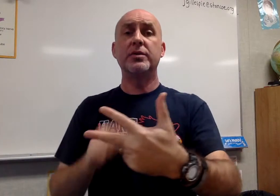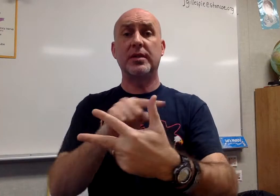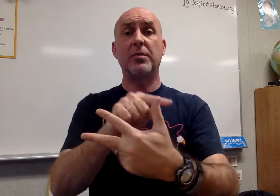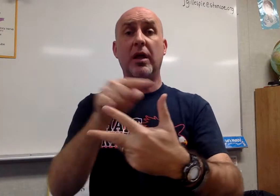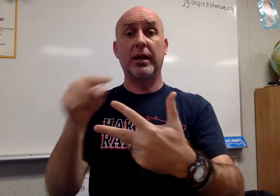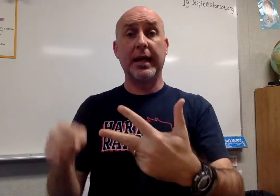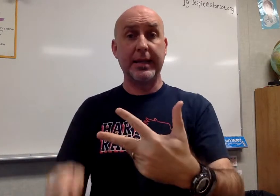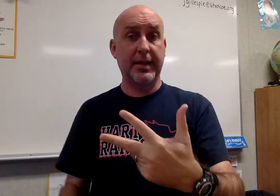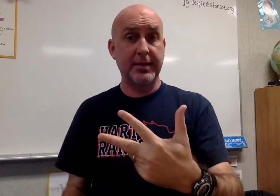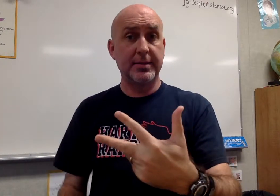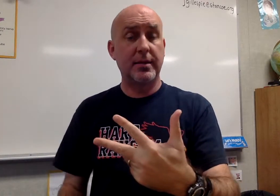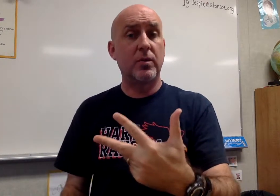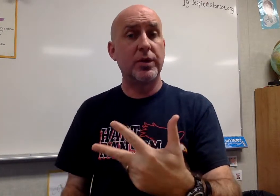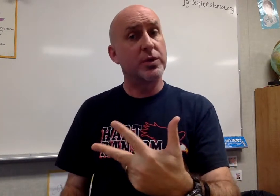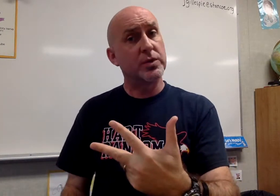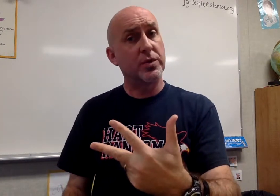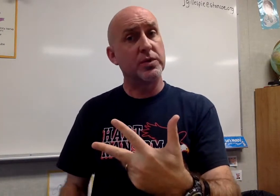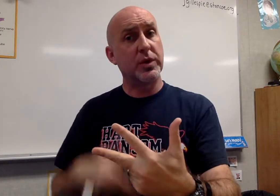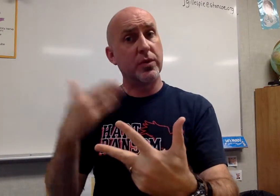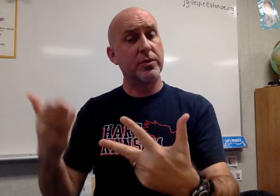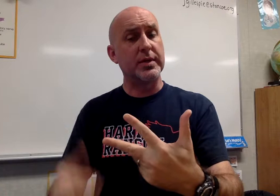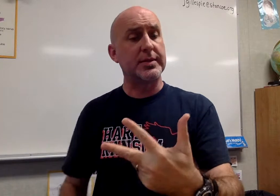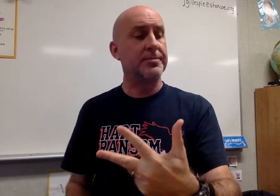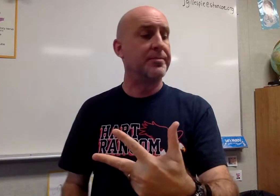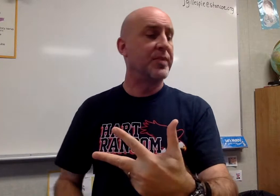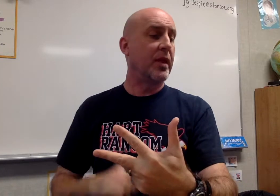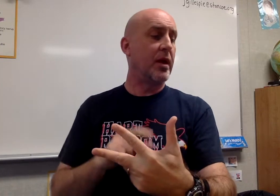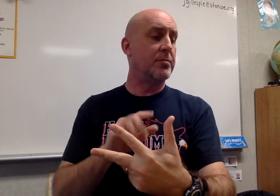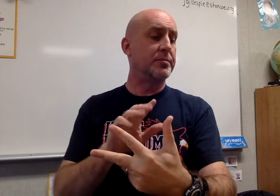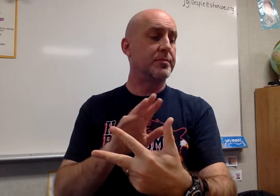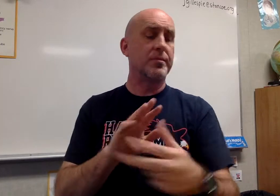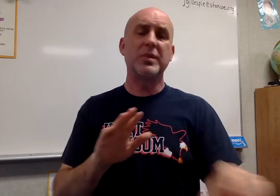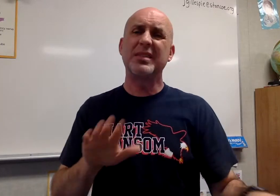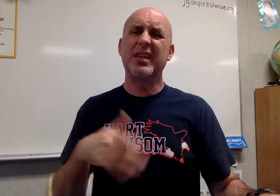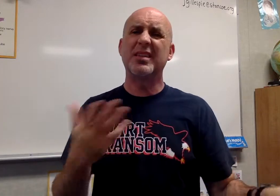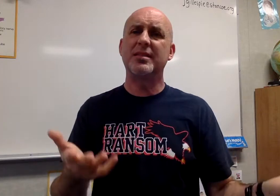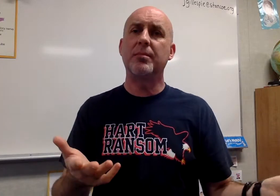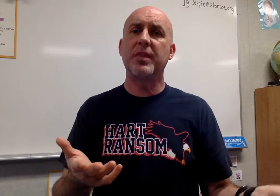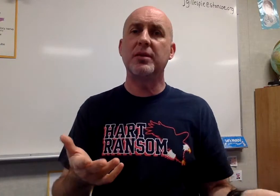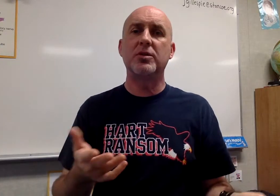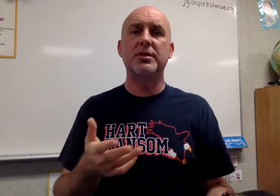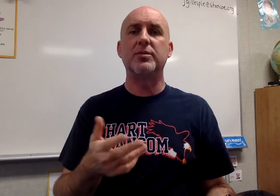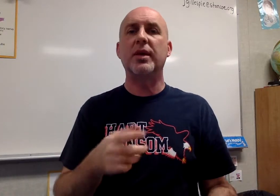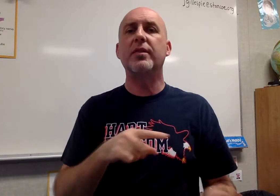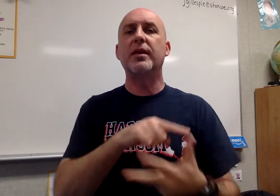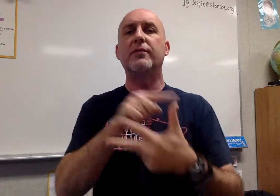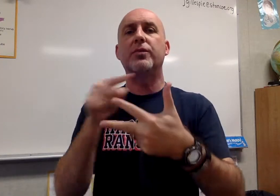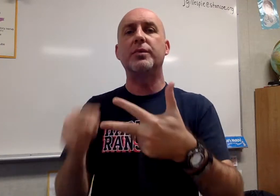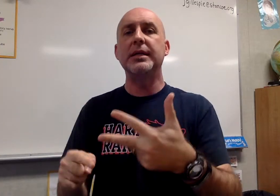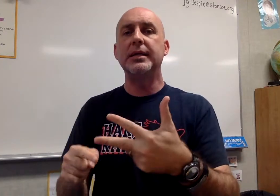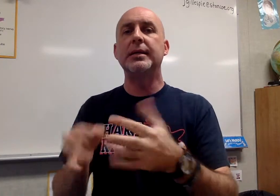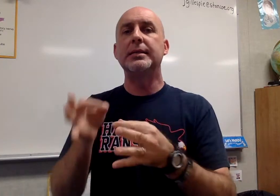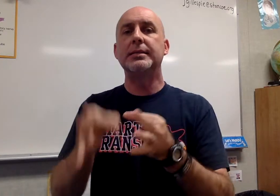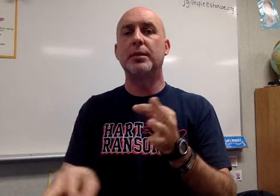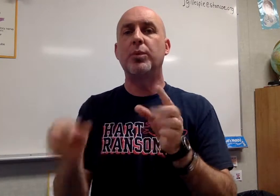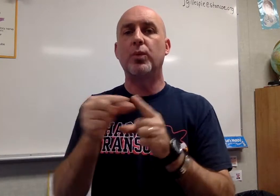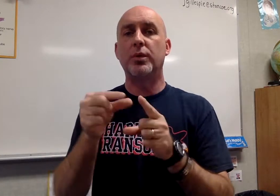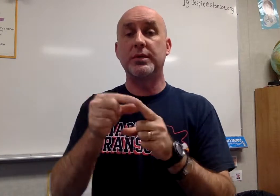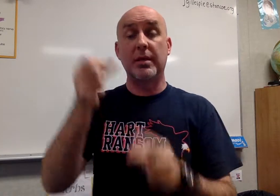some guidelines that I want to use with you as we go through this. It's kind of something I was trying to think of 3 simple words that maybe you'd